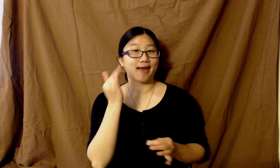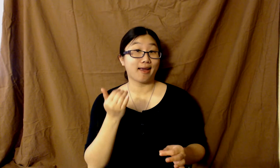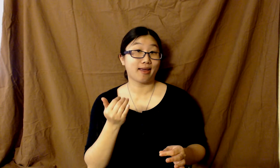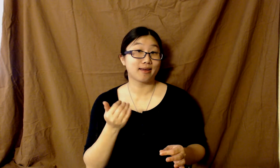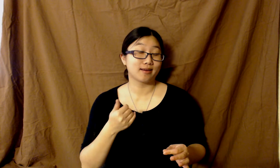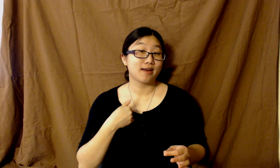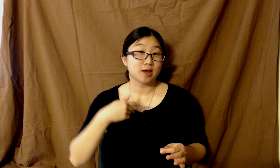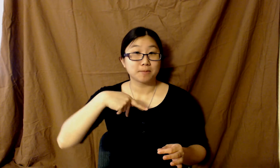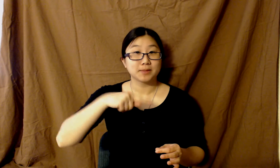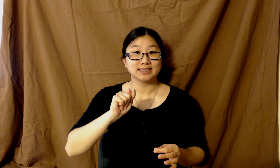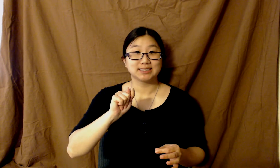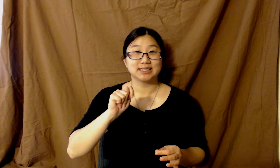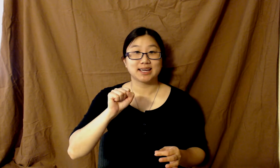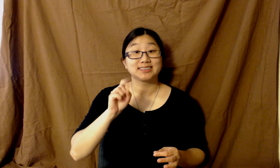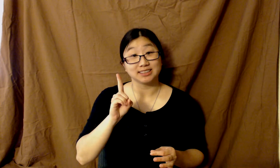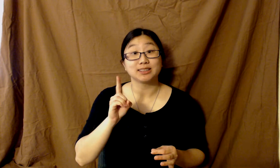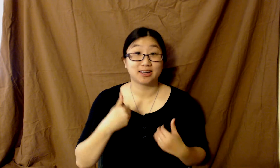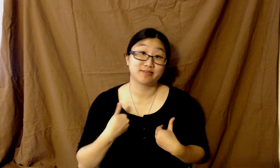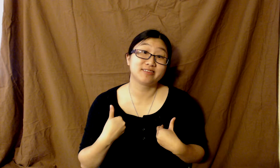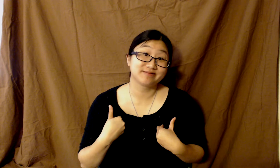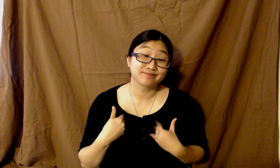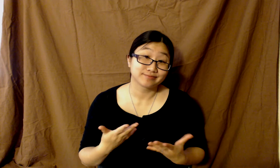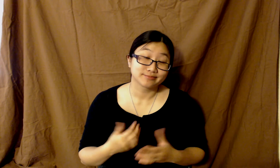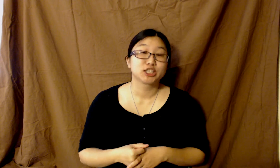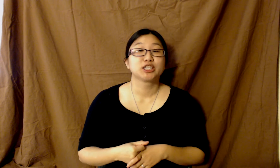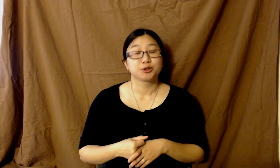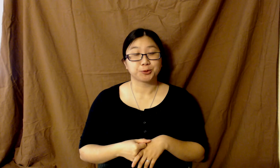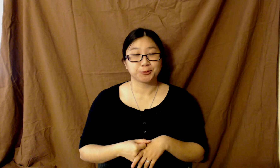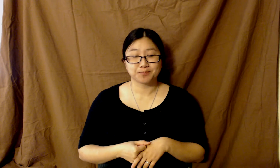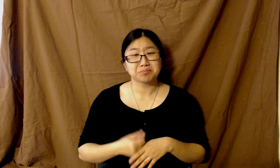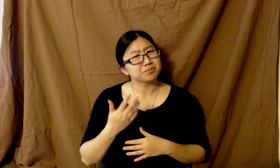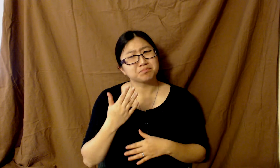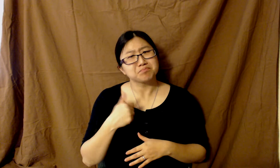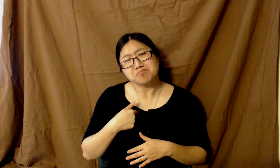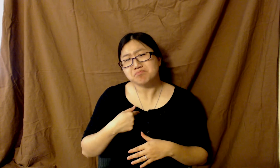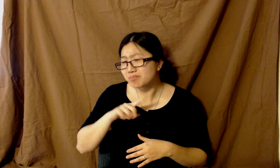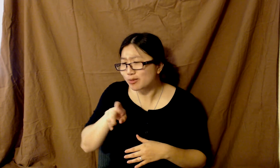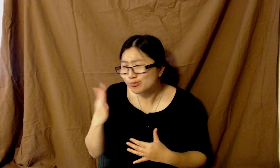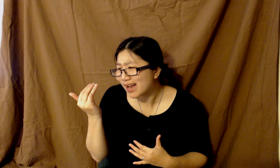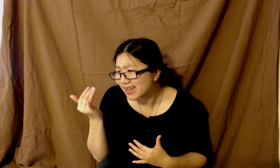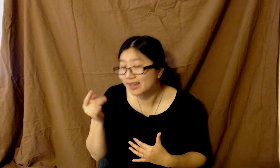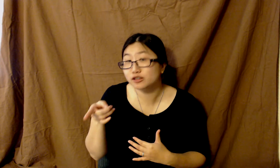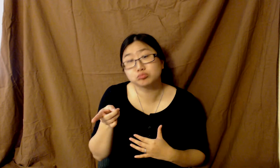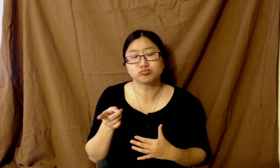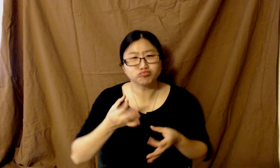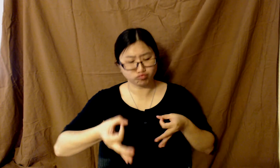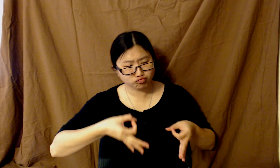it." So Pang is her cat. She was a rescue. And she used to live with an elderly man. And one day the